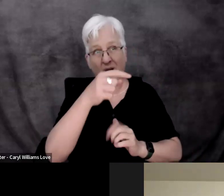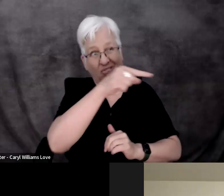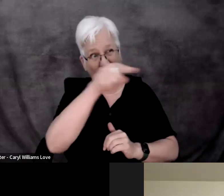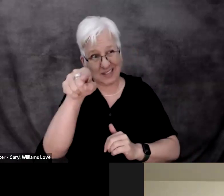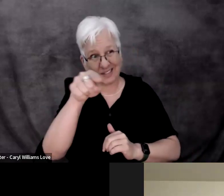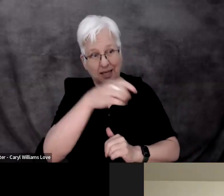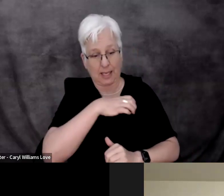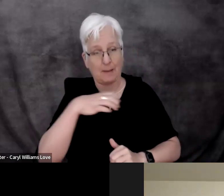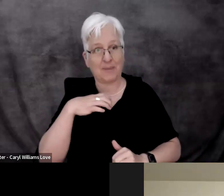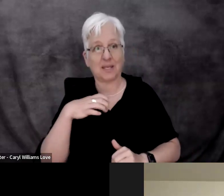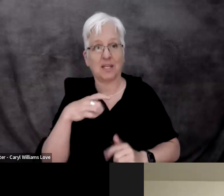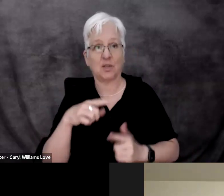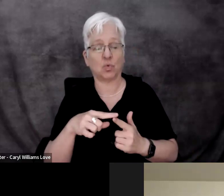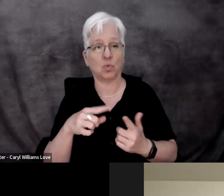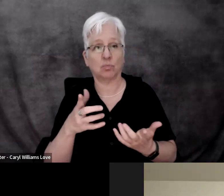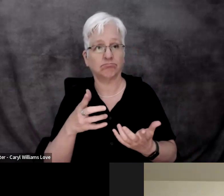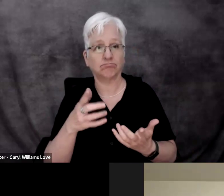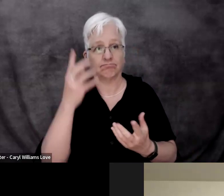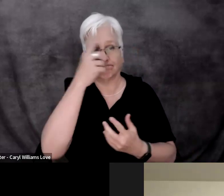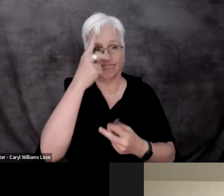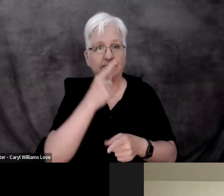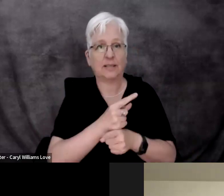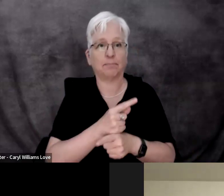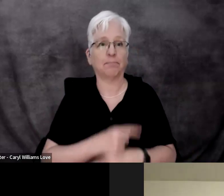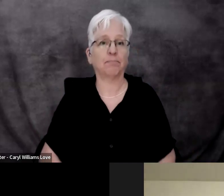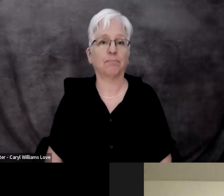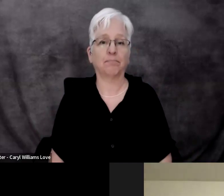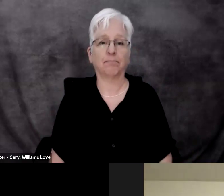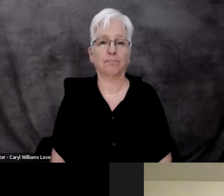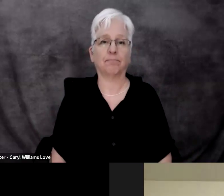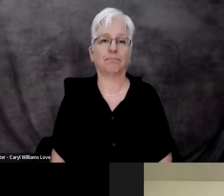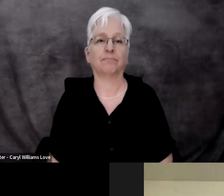takeaway. I know that's gonna be hard for Katrina, but.